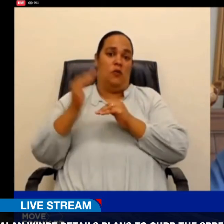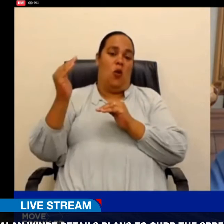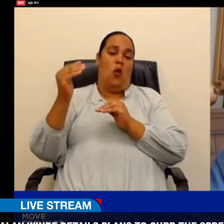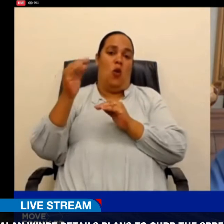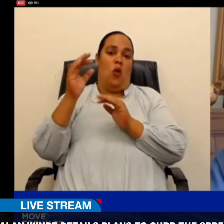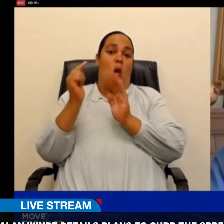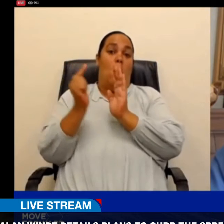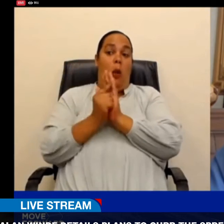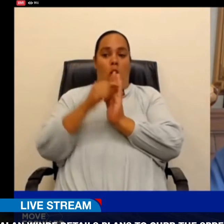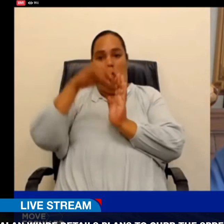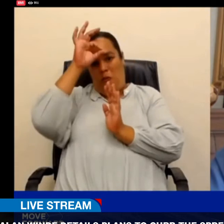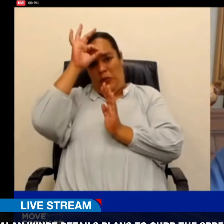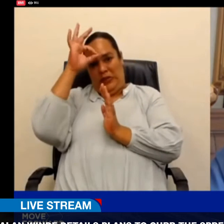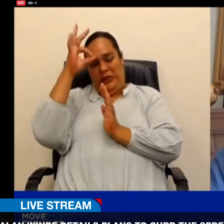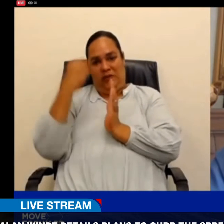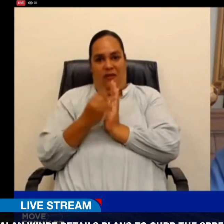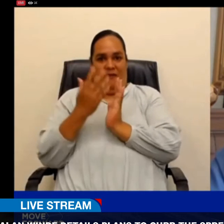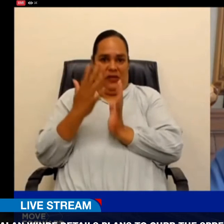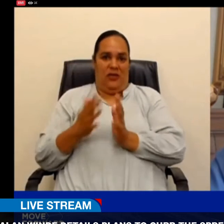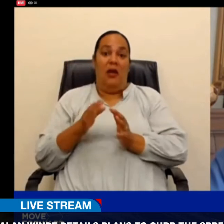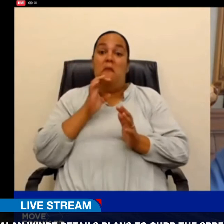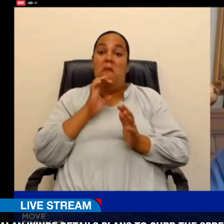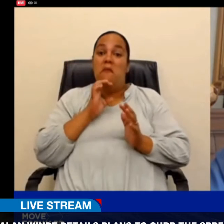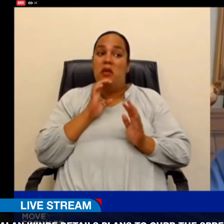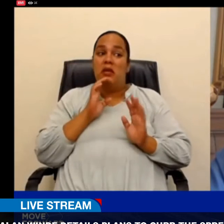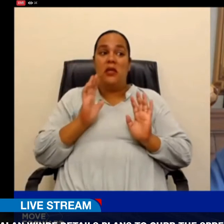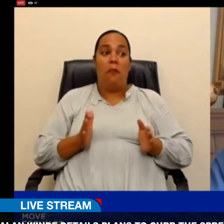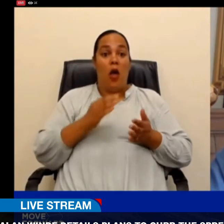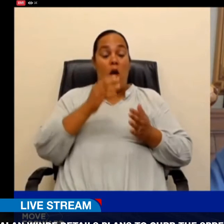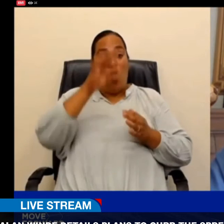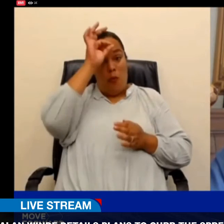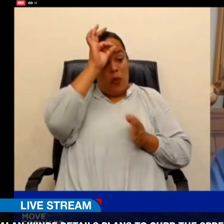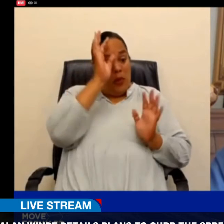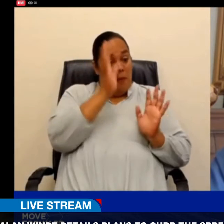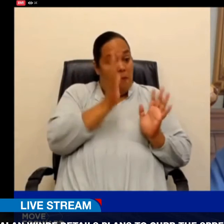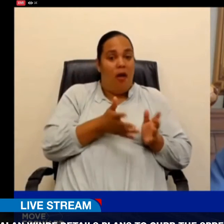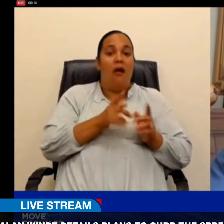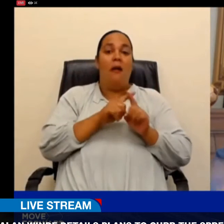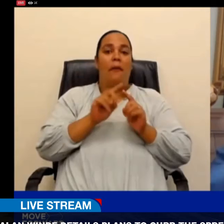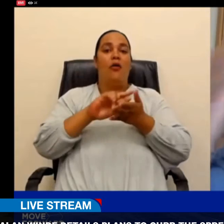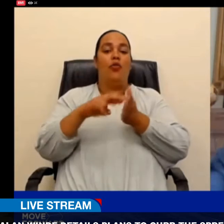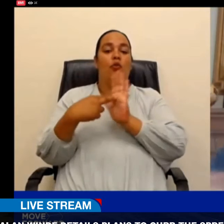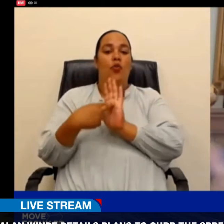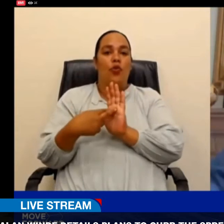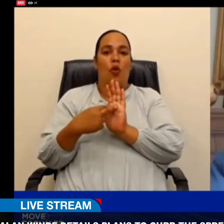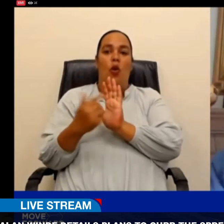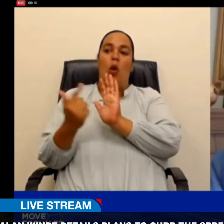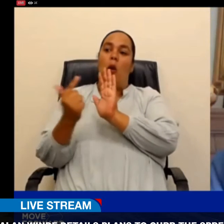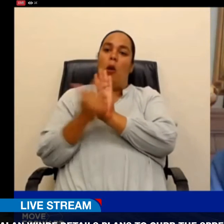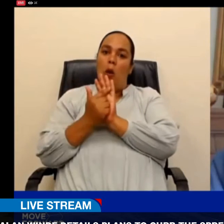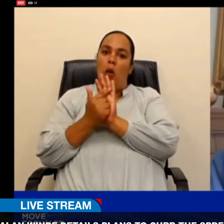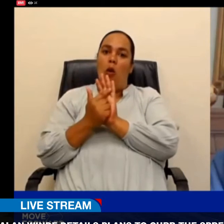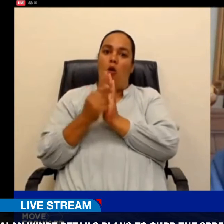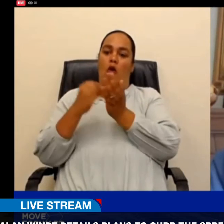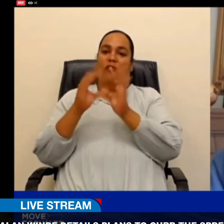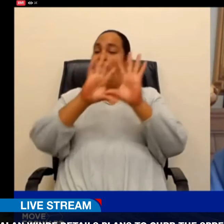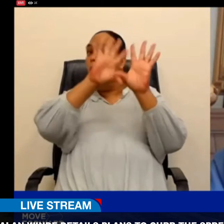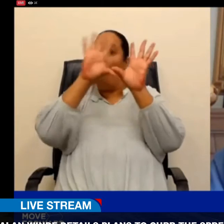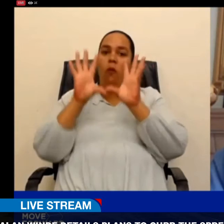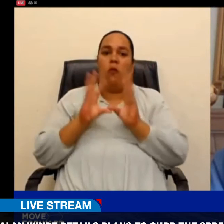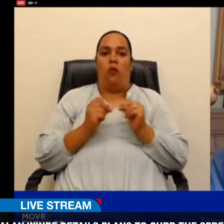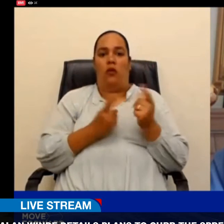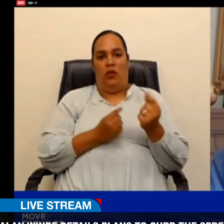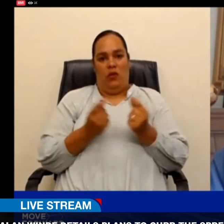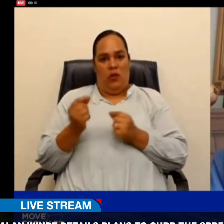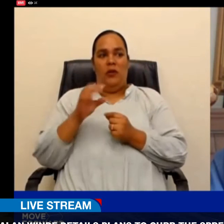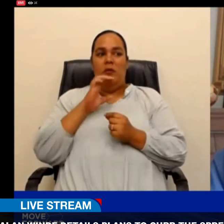law enforcement, it is not just up to the police, it is up to the roles that law enforcement as a whole plays. So it's the South